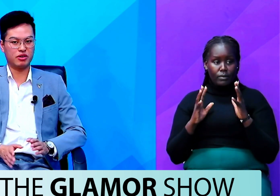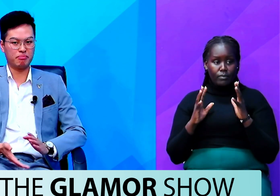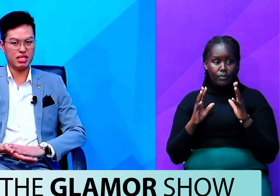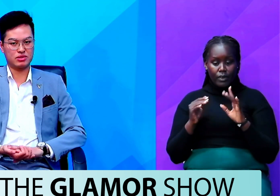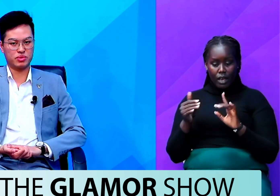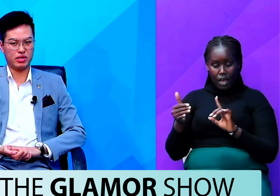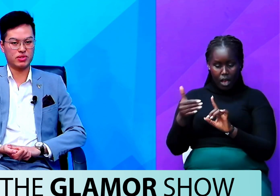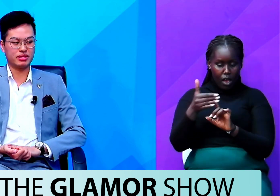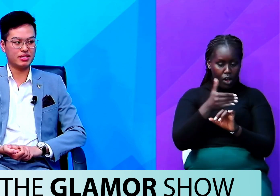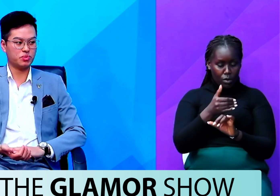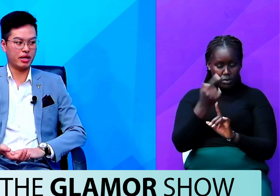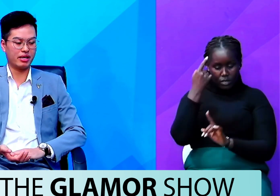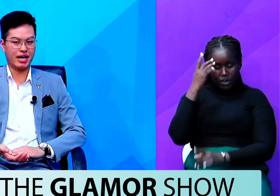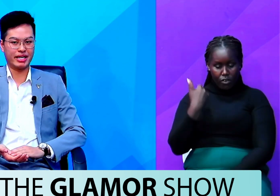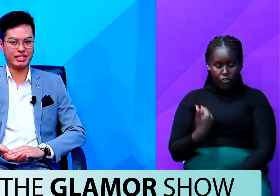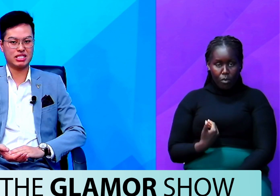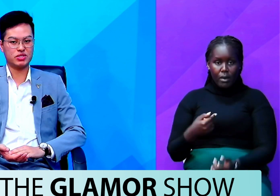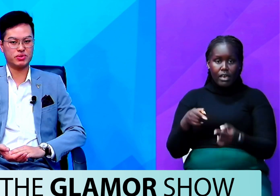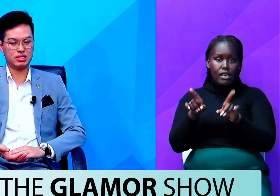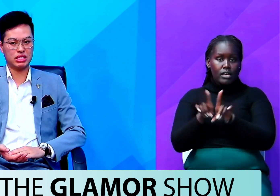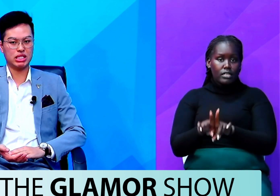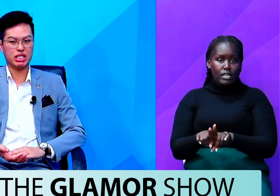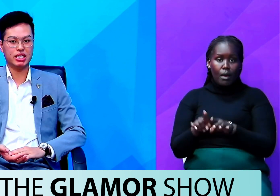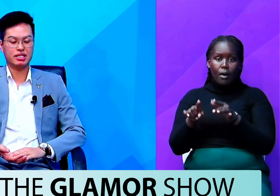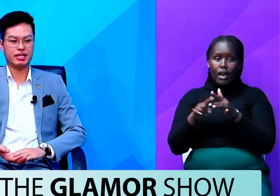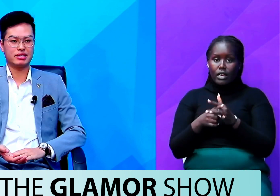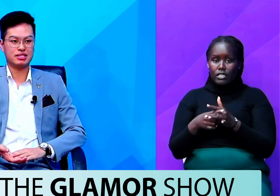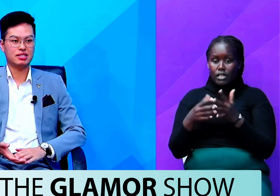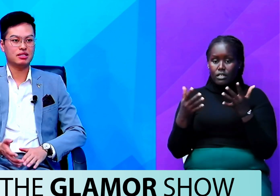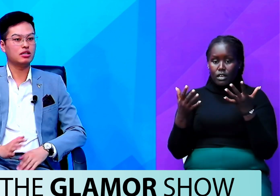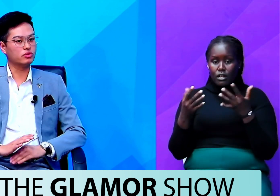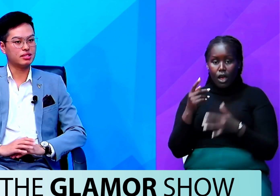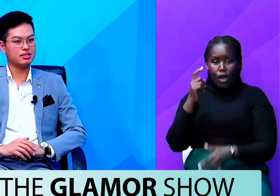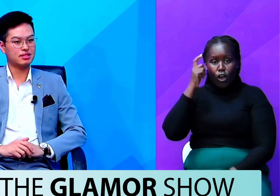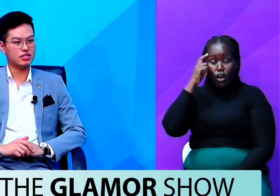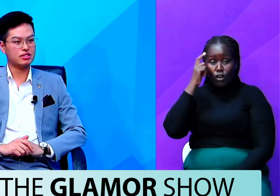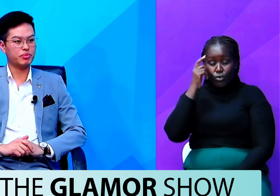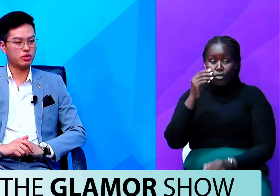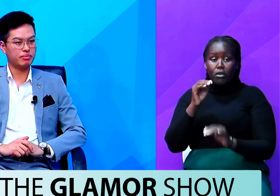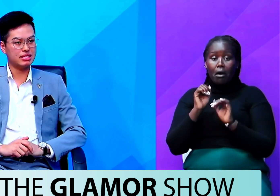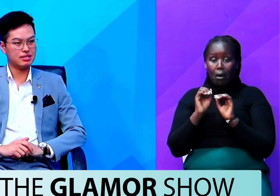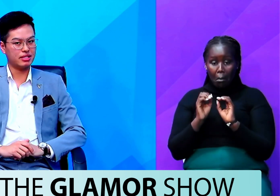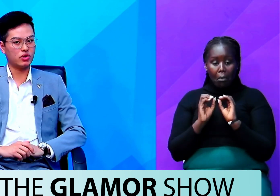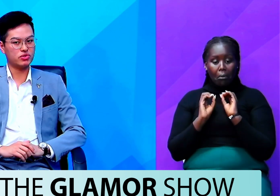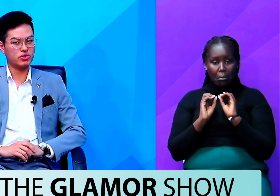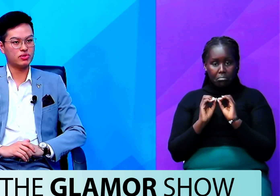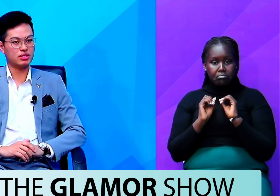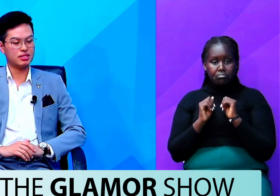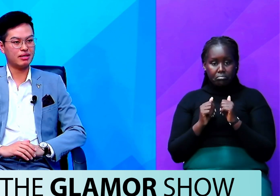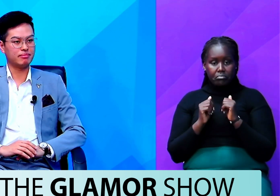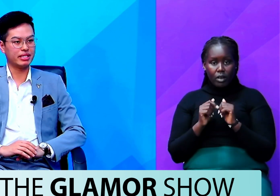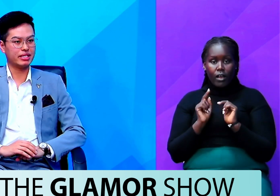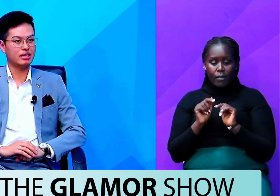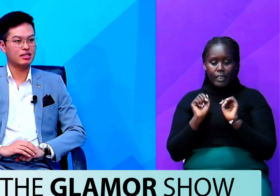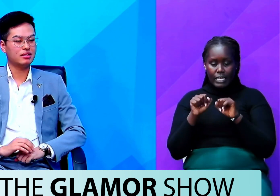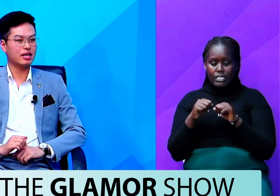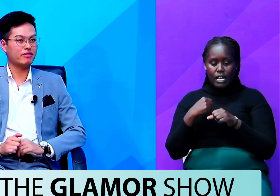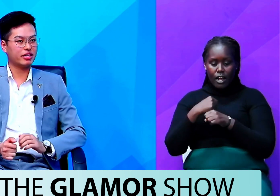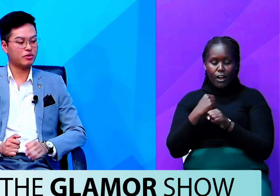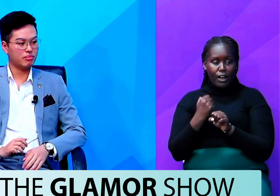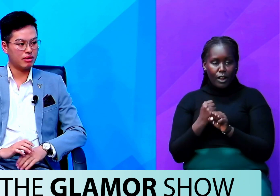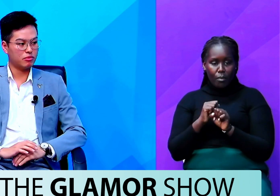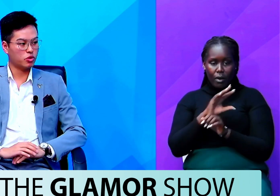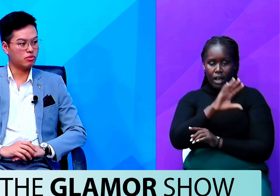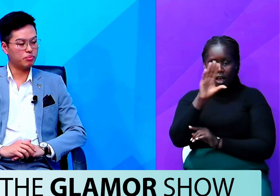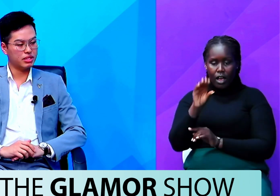accomplishment for me as well. So that's where I start to think that, oh, this is just the pure business, and also this can make